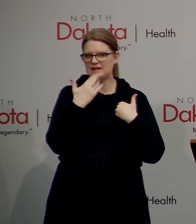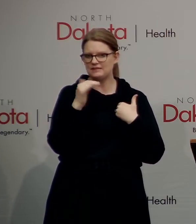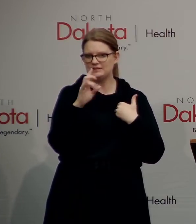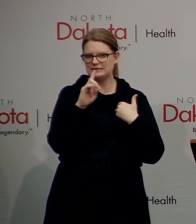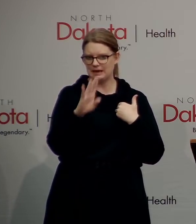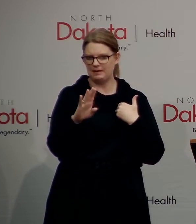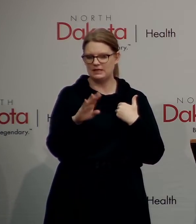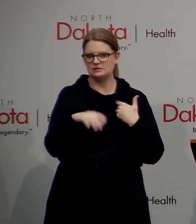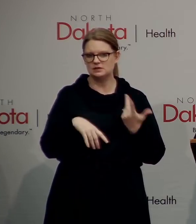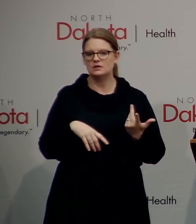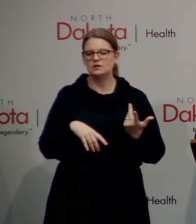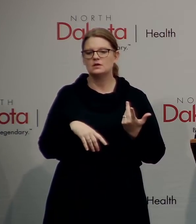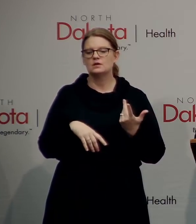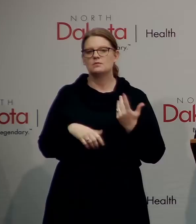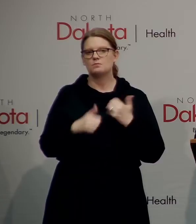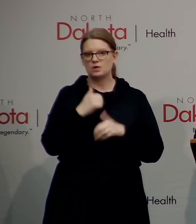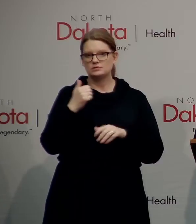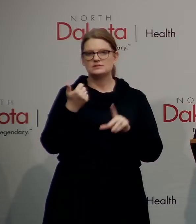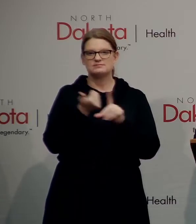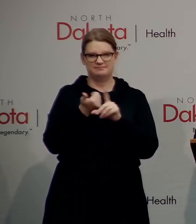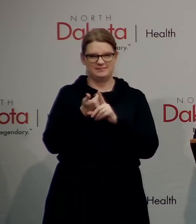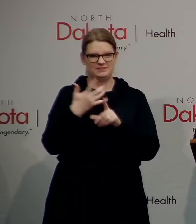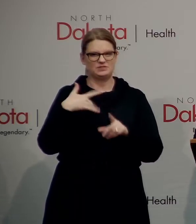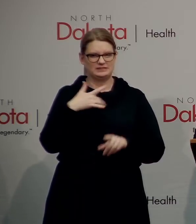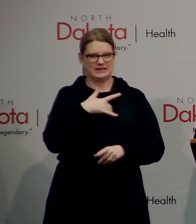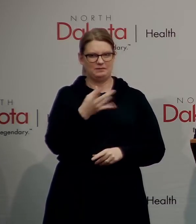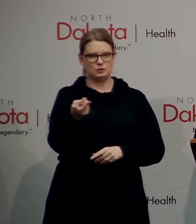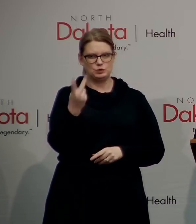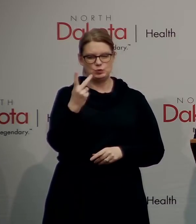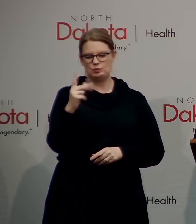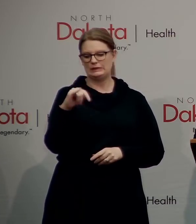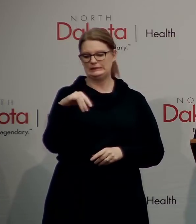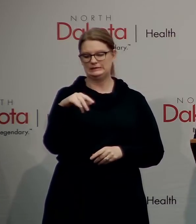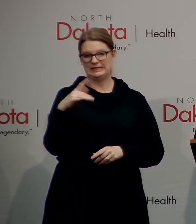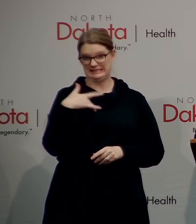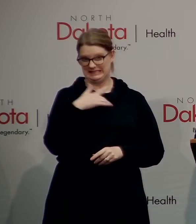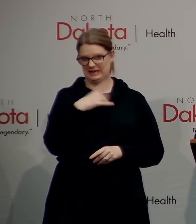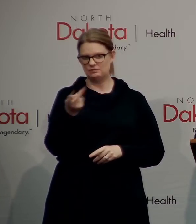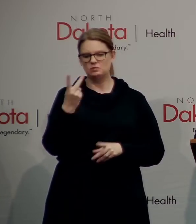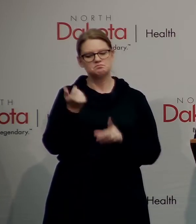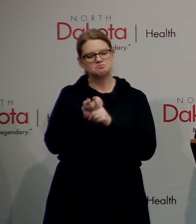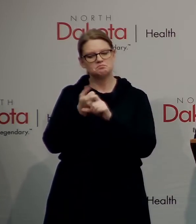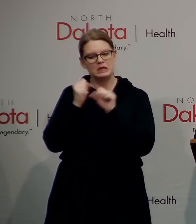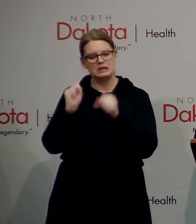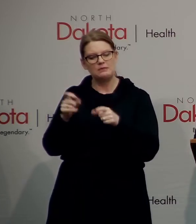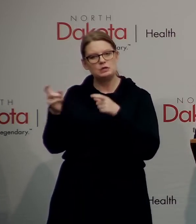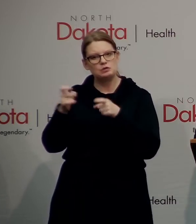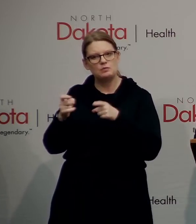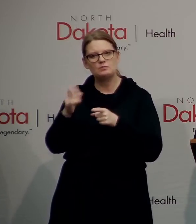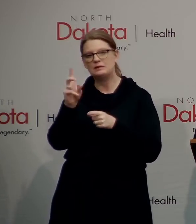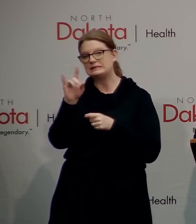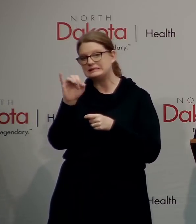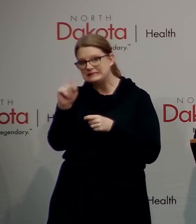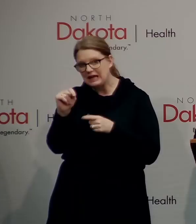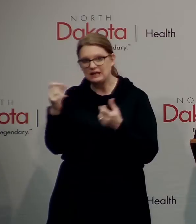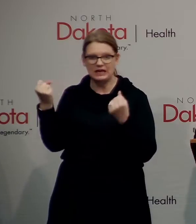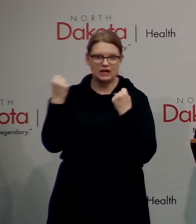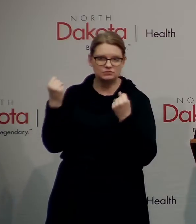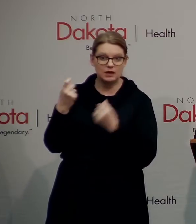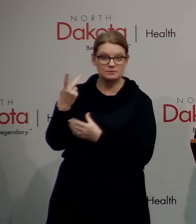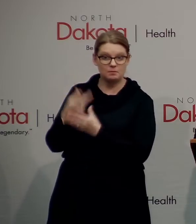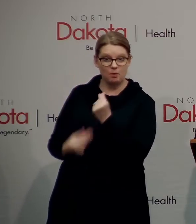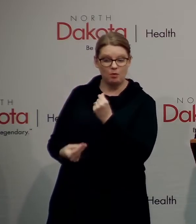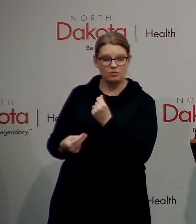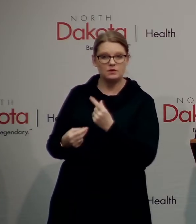two, the majority of those are type 2. And we know that type 2 can be controlled by diet and exercise,